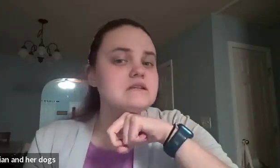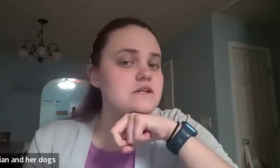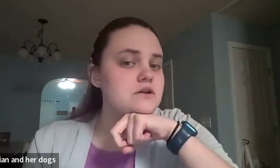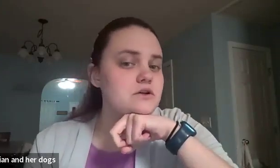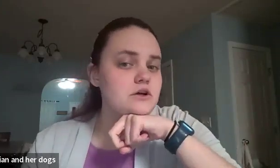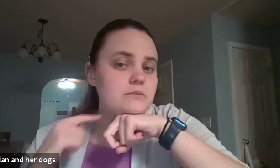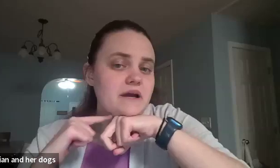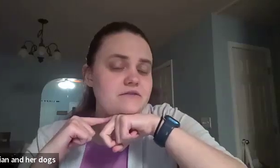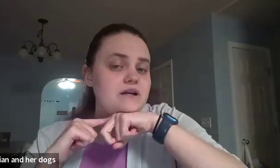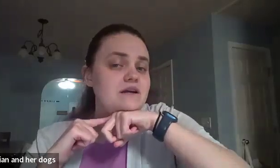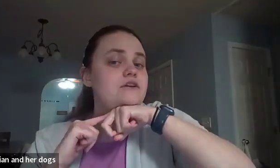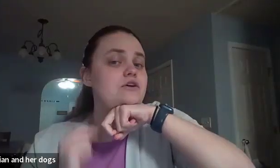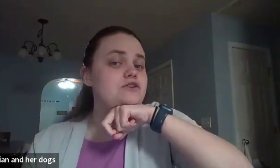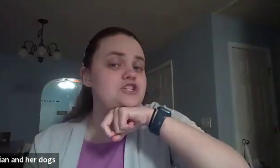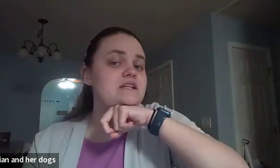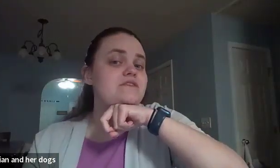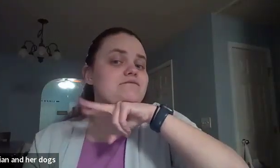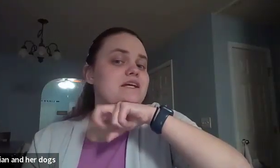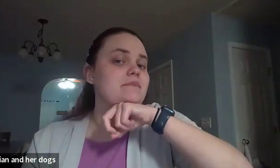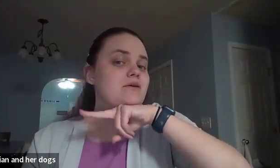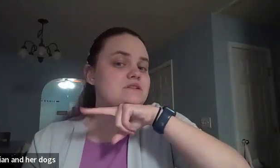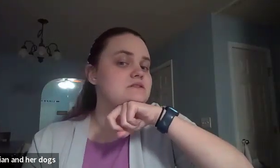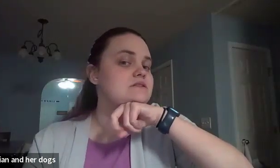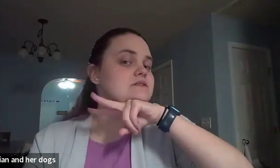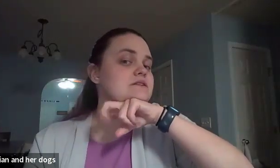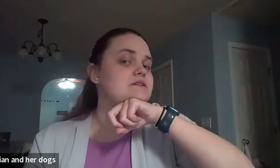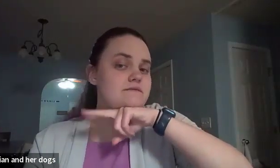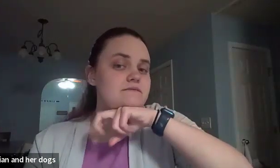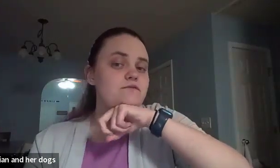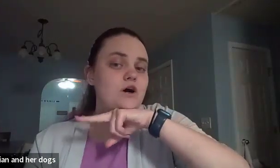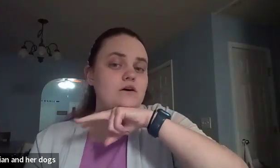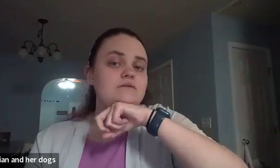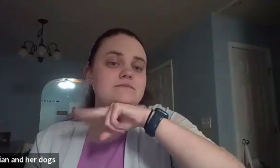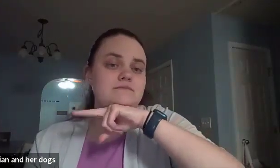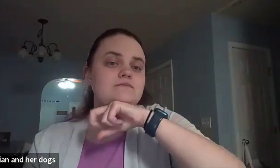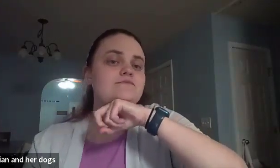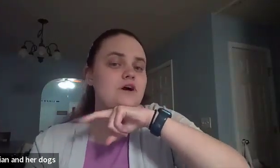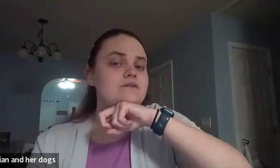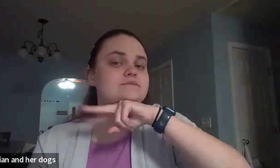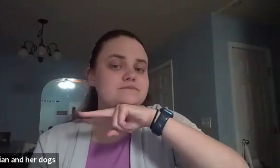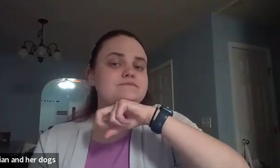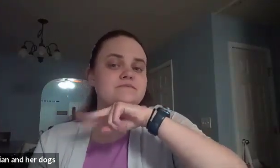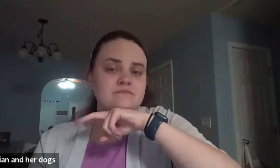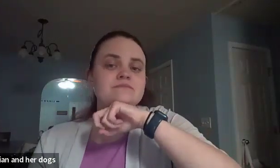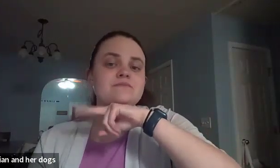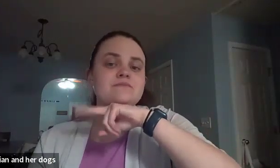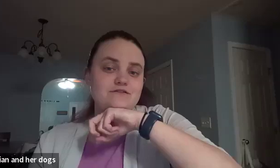stick your back of your hand under your chin and flick them out. Frog, frog,